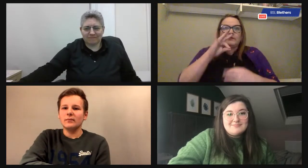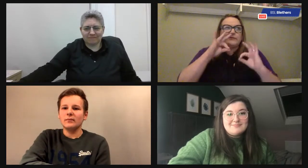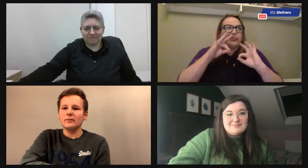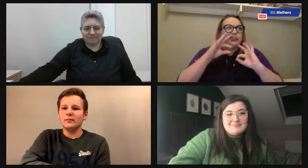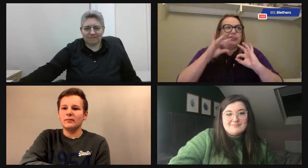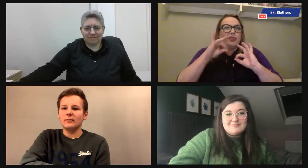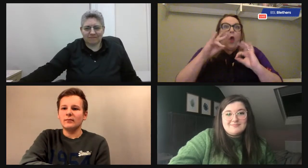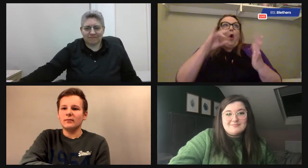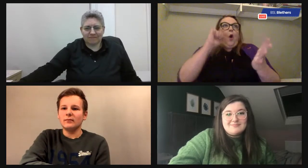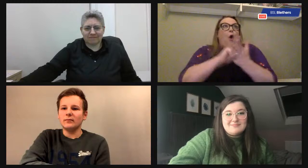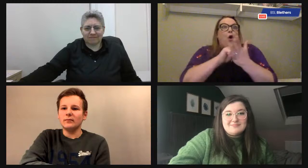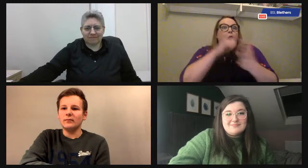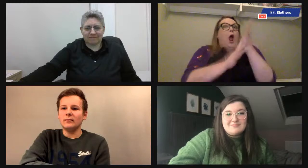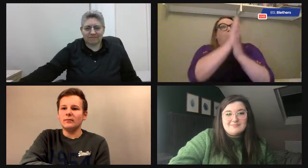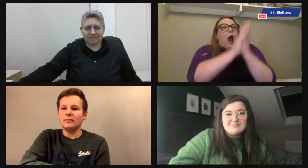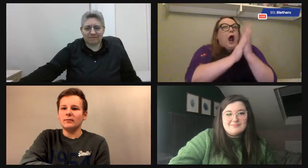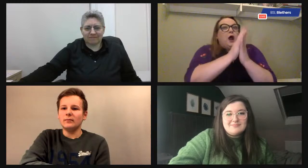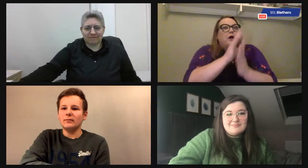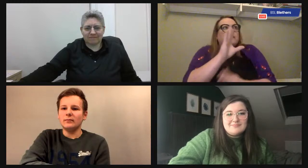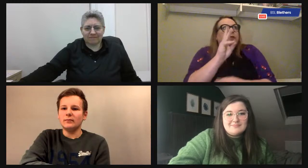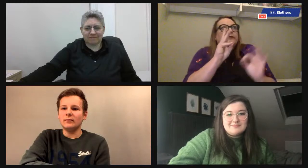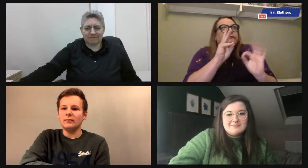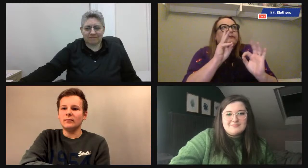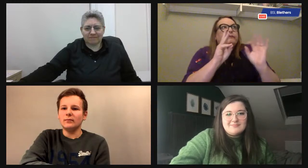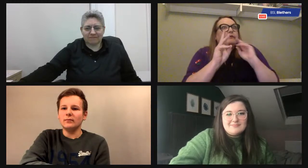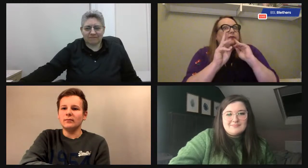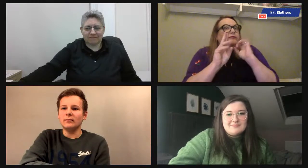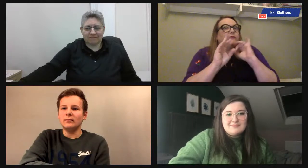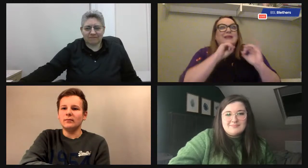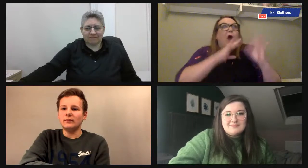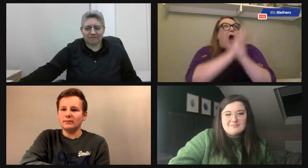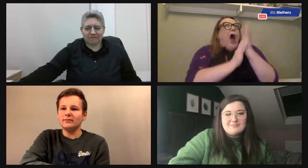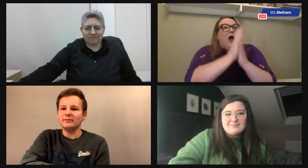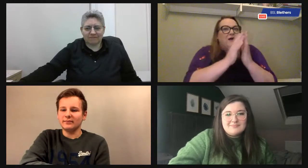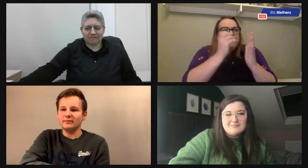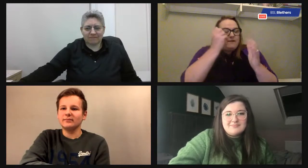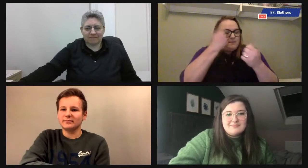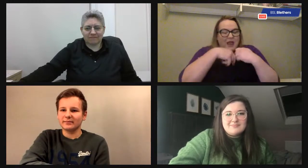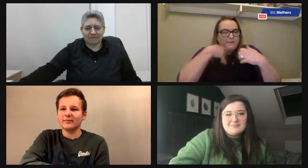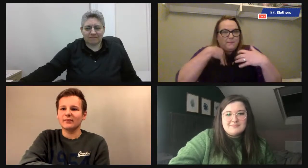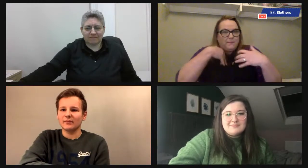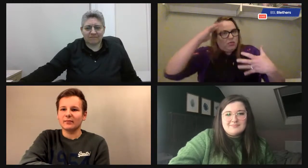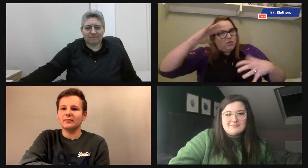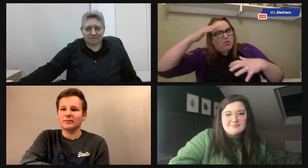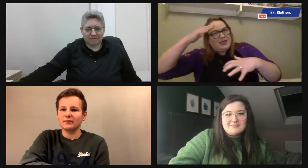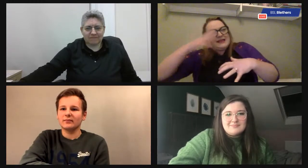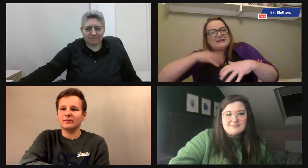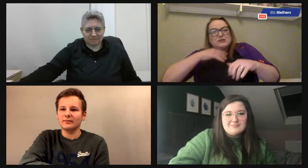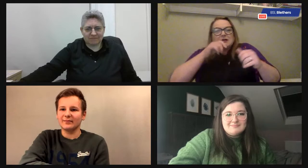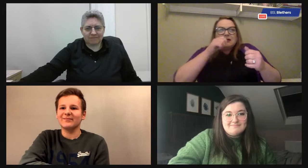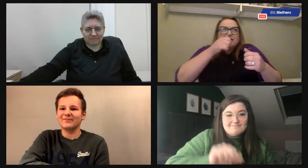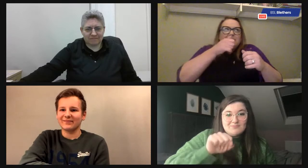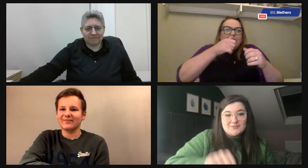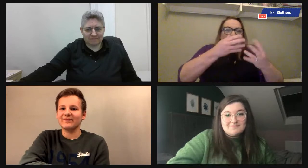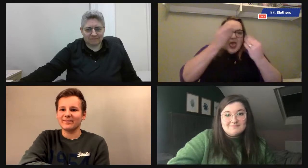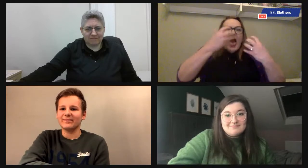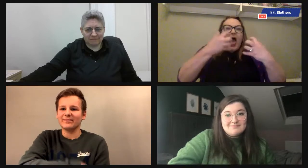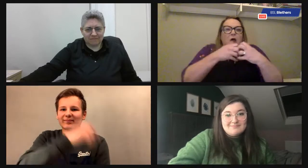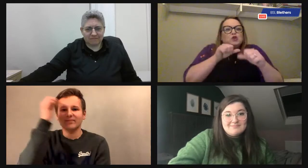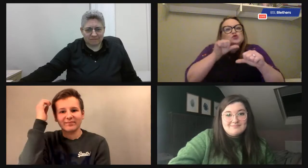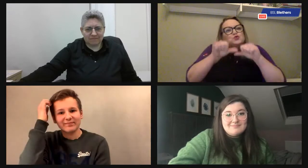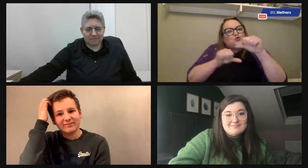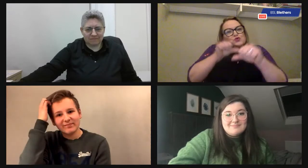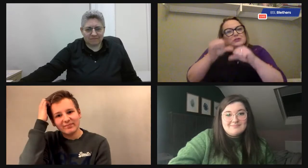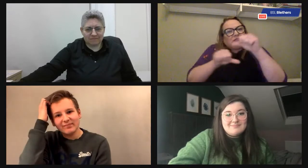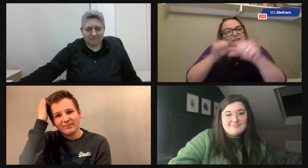mental health will be so positive and that you will feel great. So, storing yourself up and